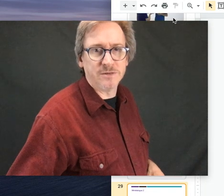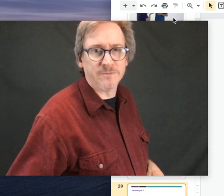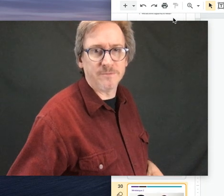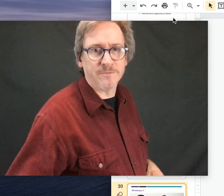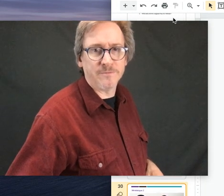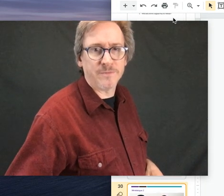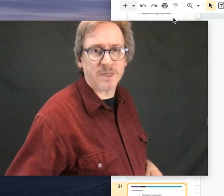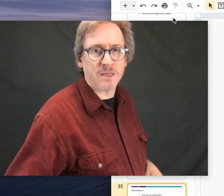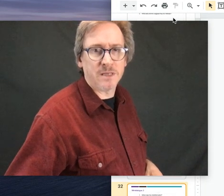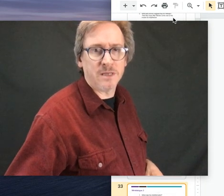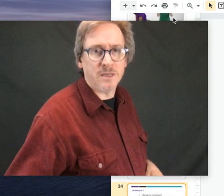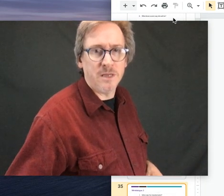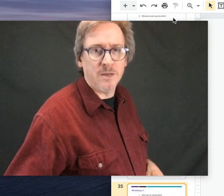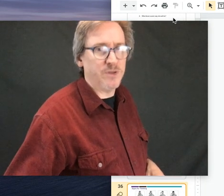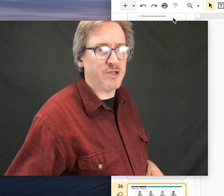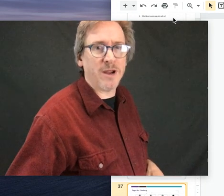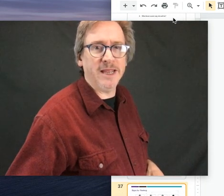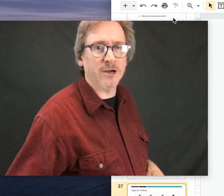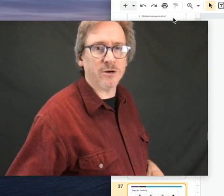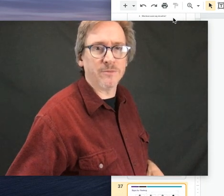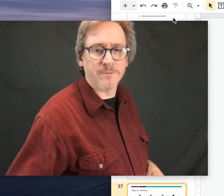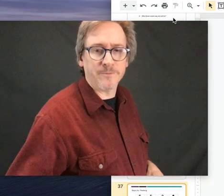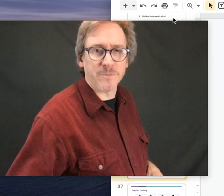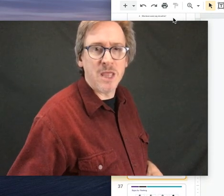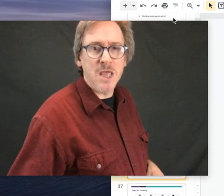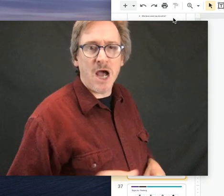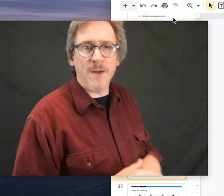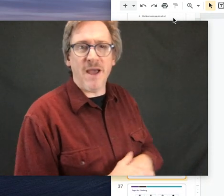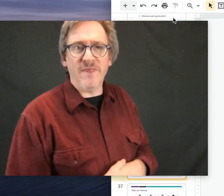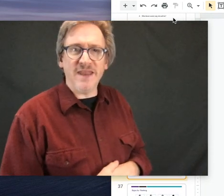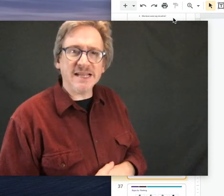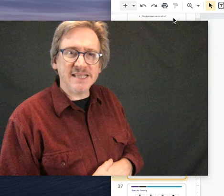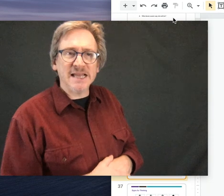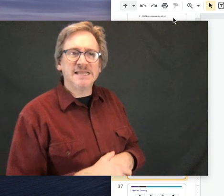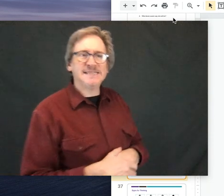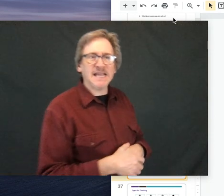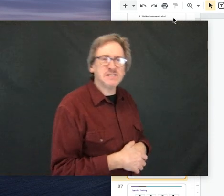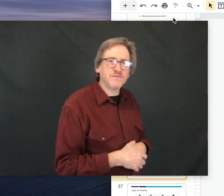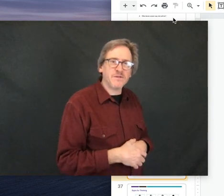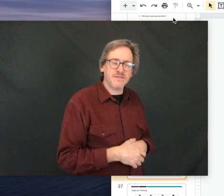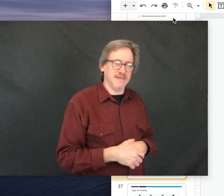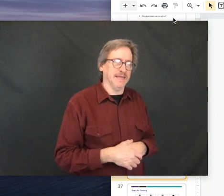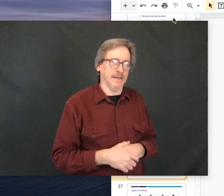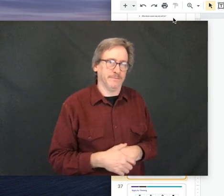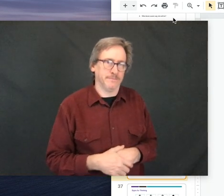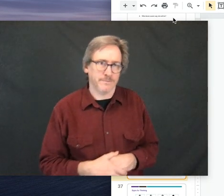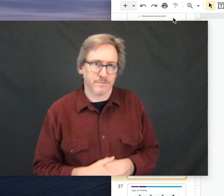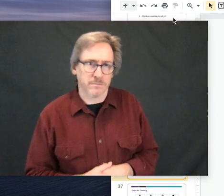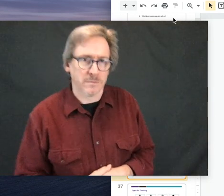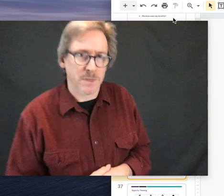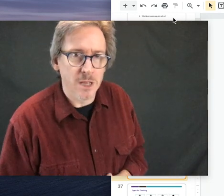questions. But they're right here. And then the next thing, signs for thinking.